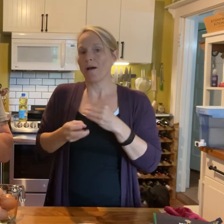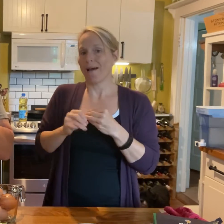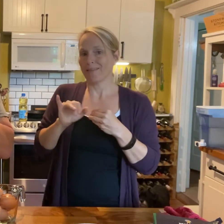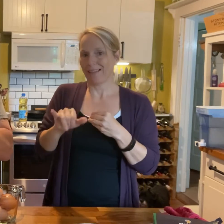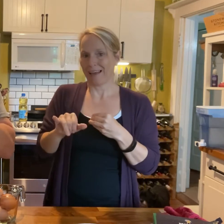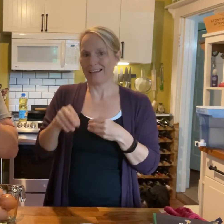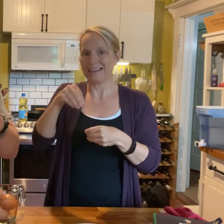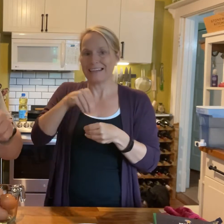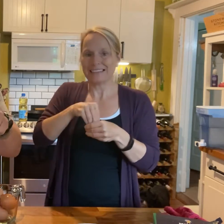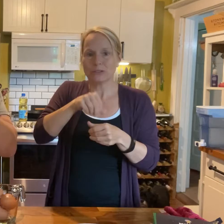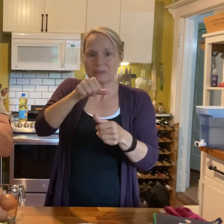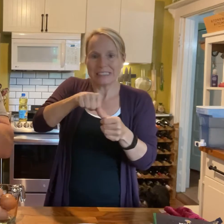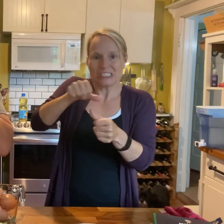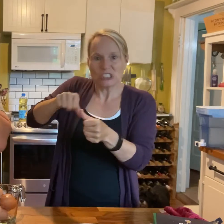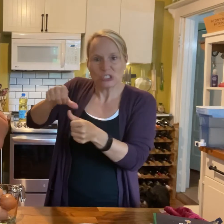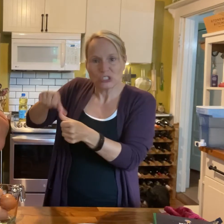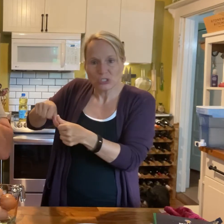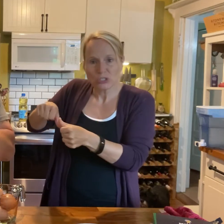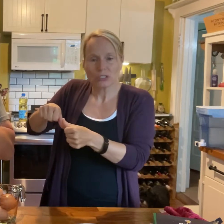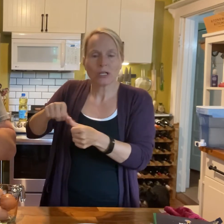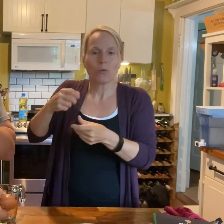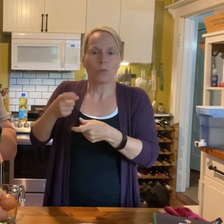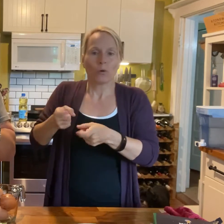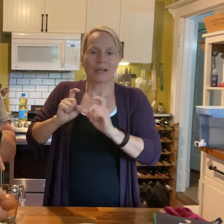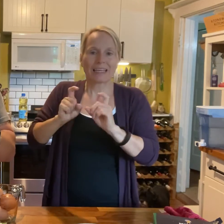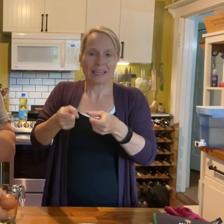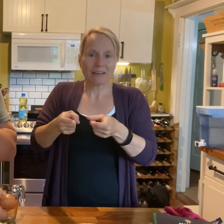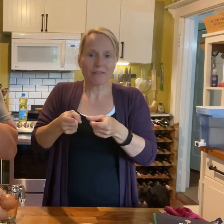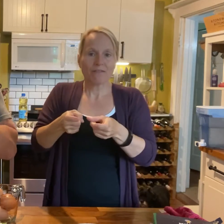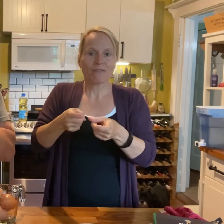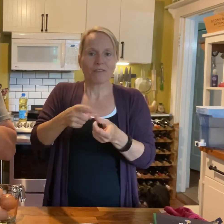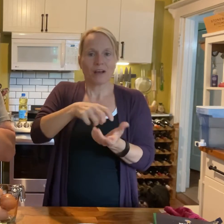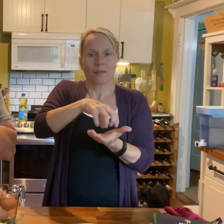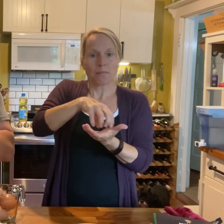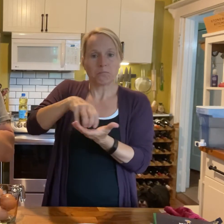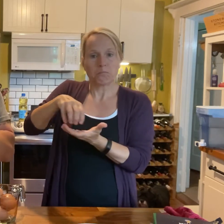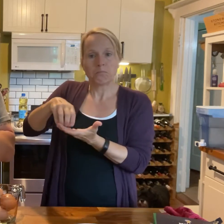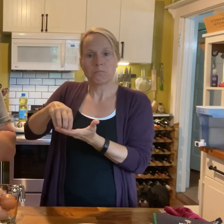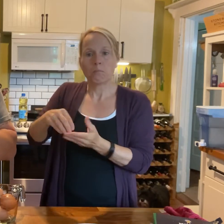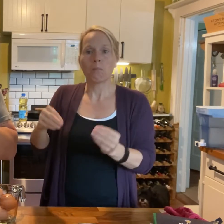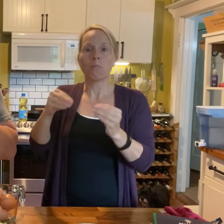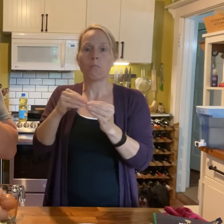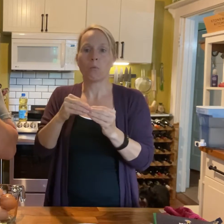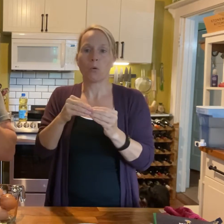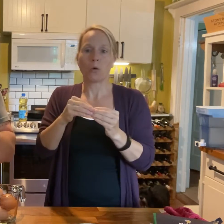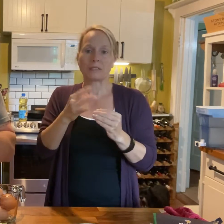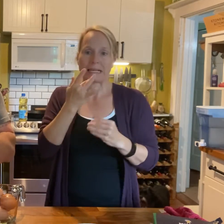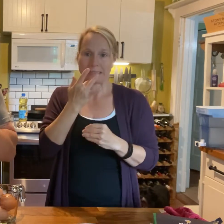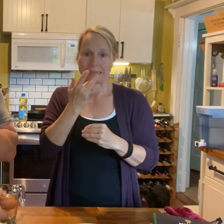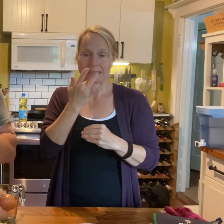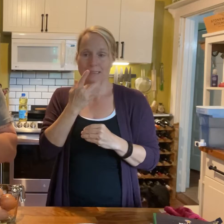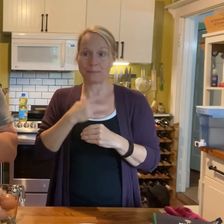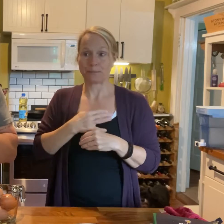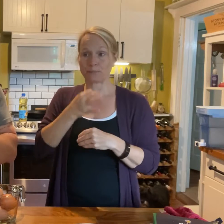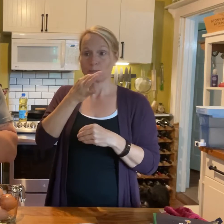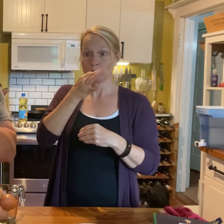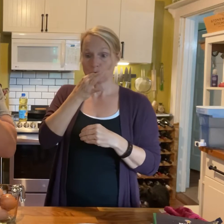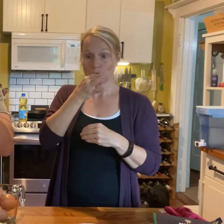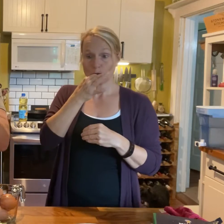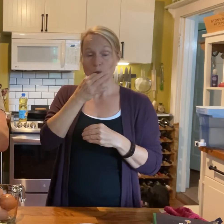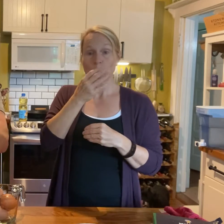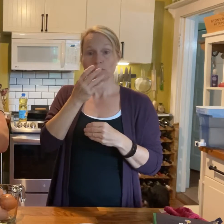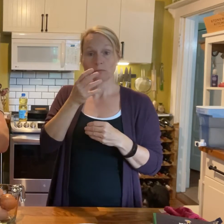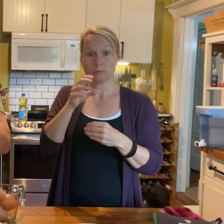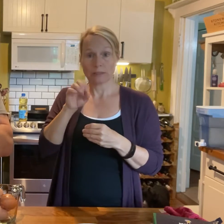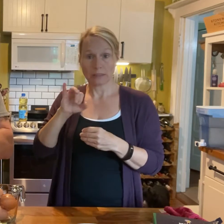fat into each pan as well, which will give the Yorkshire puddings a little more flavour. Once I've got the vegetable oil into